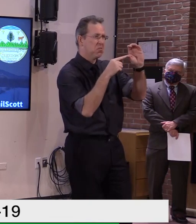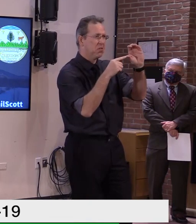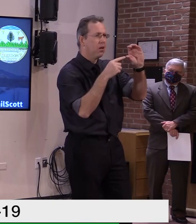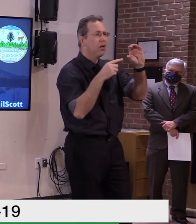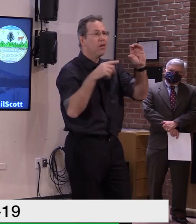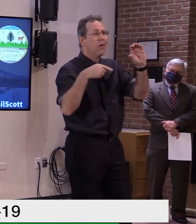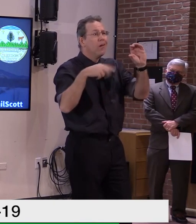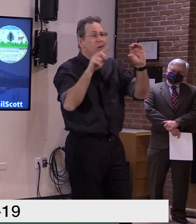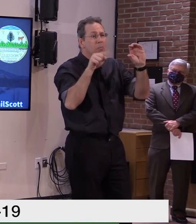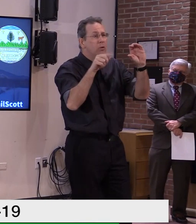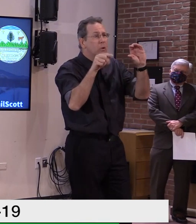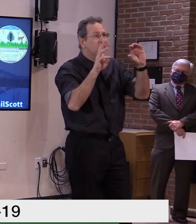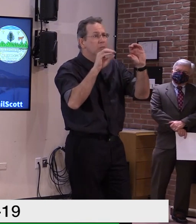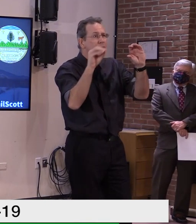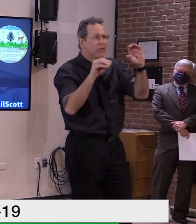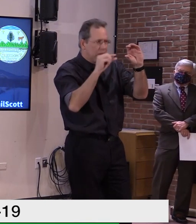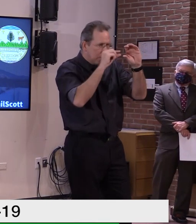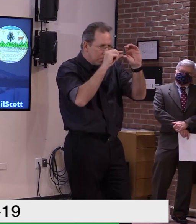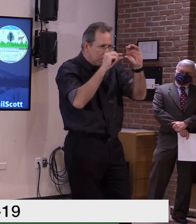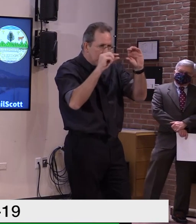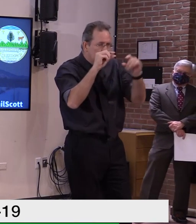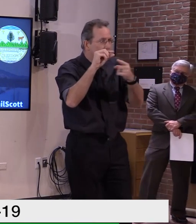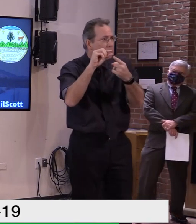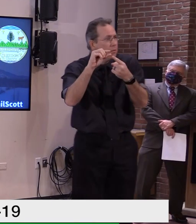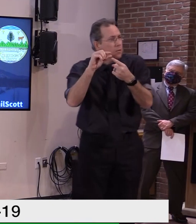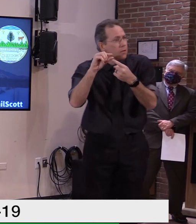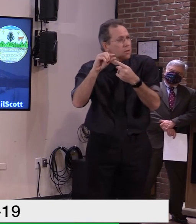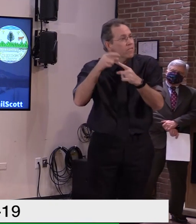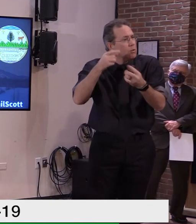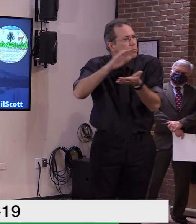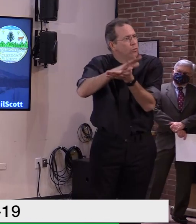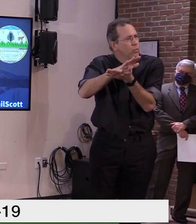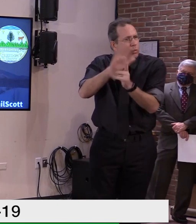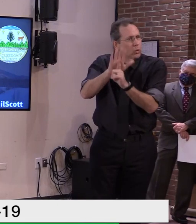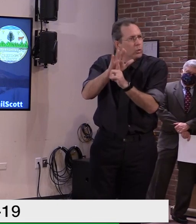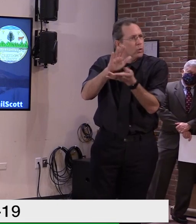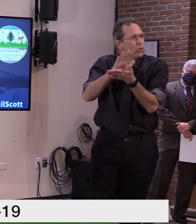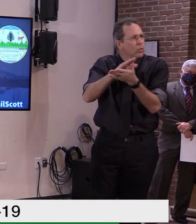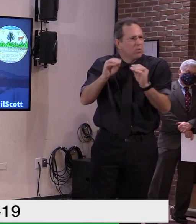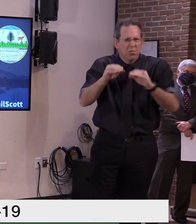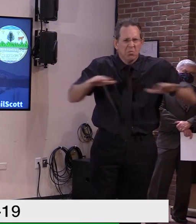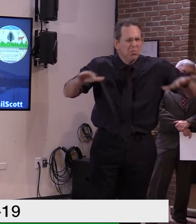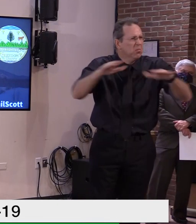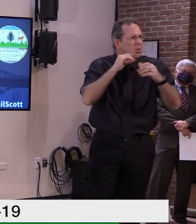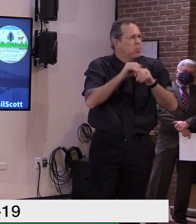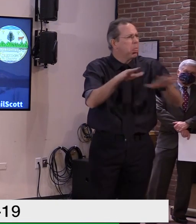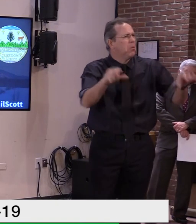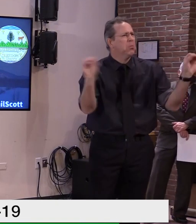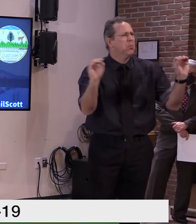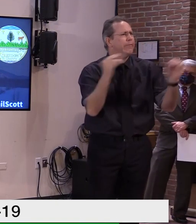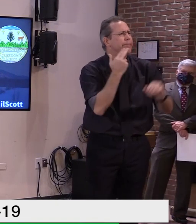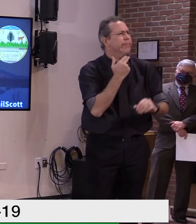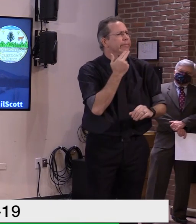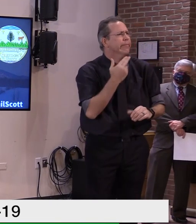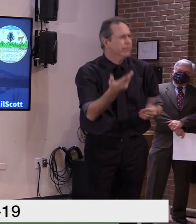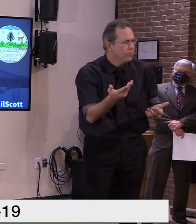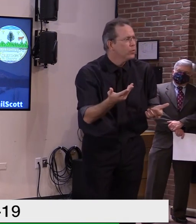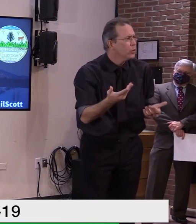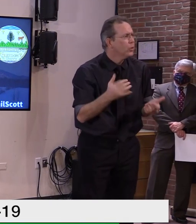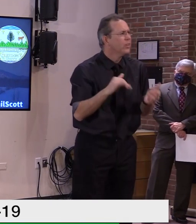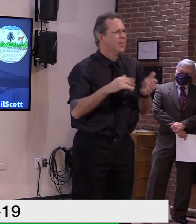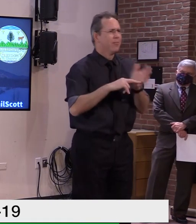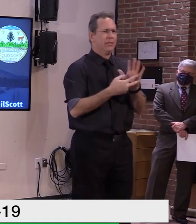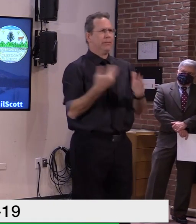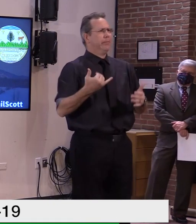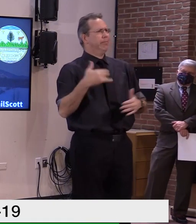2 to 2.5% in the same time period. This tells us a few things. First, the risk of transmission